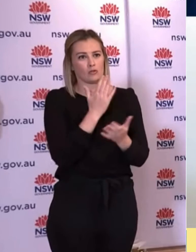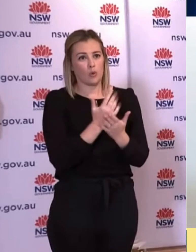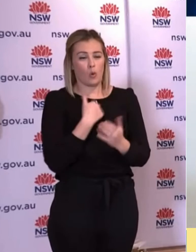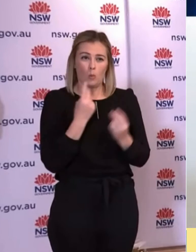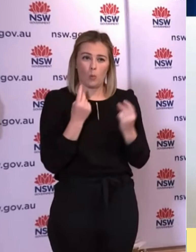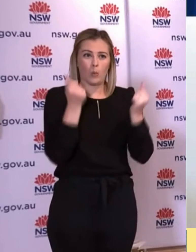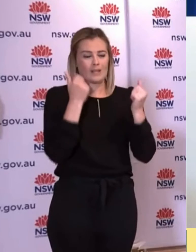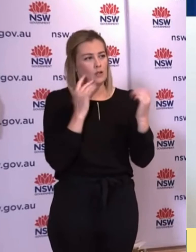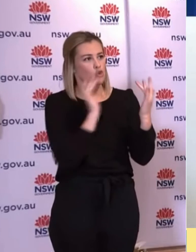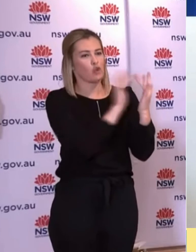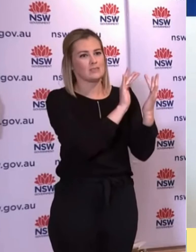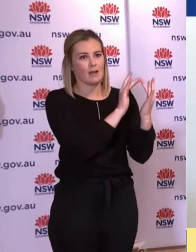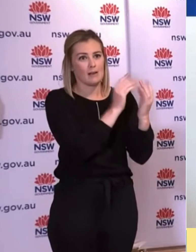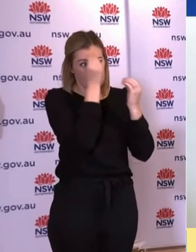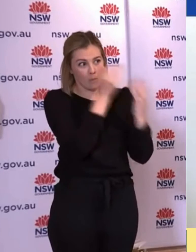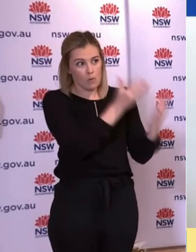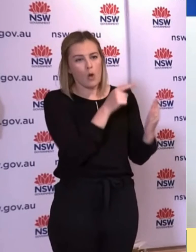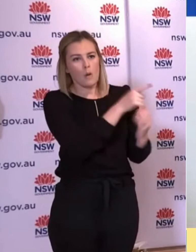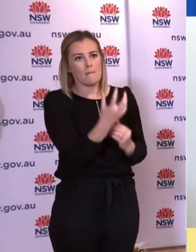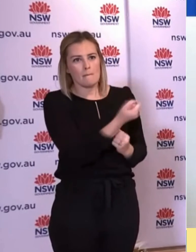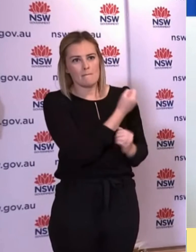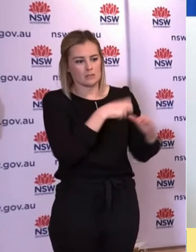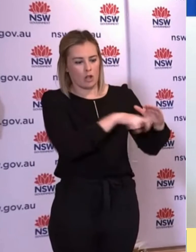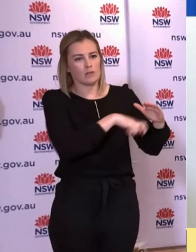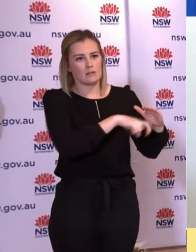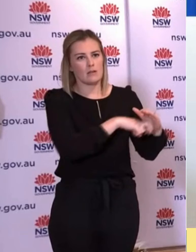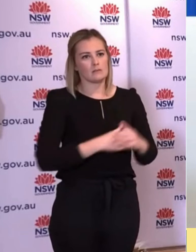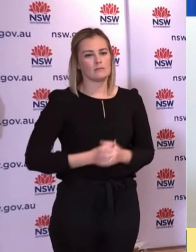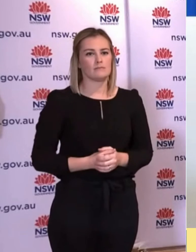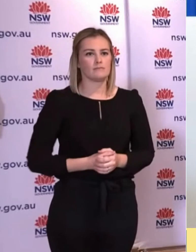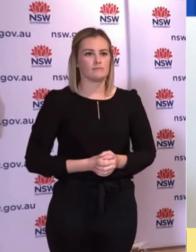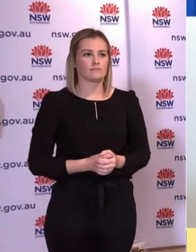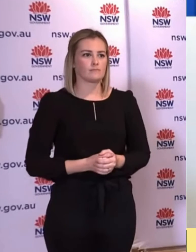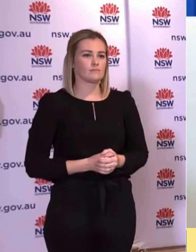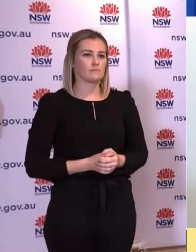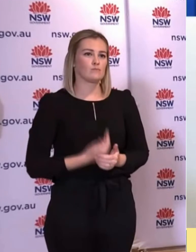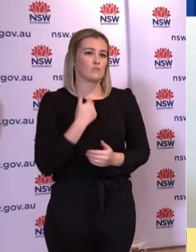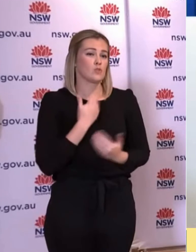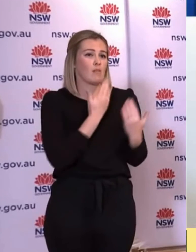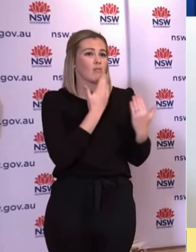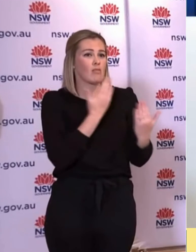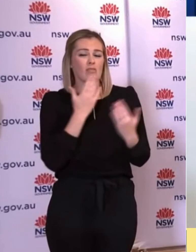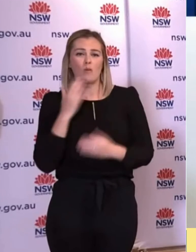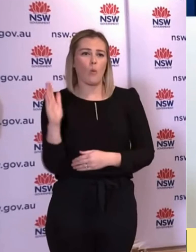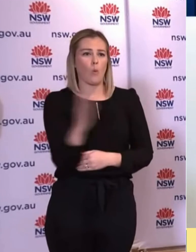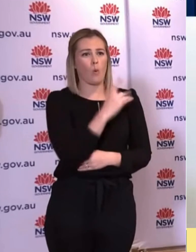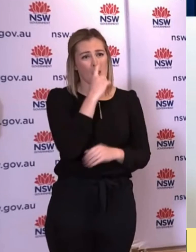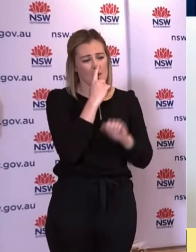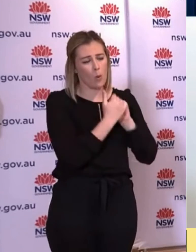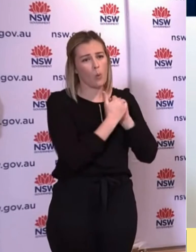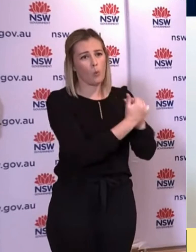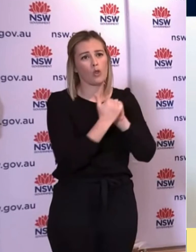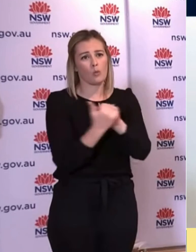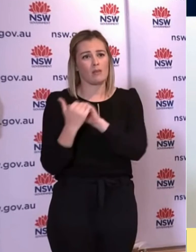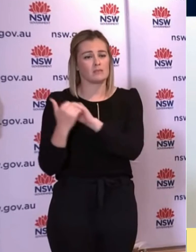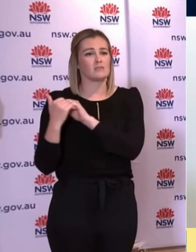you to all the teams working in health and all our partners across the state who are working so hard on that